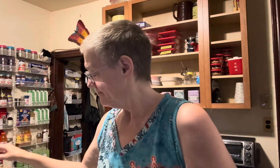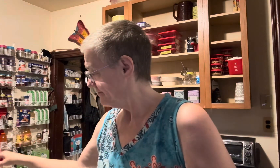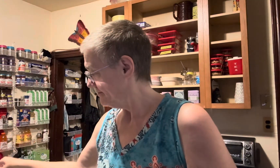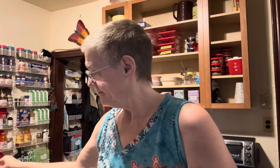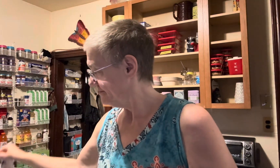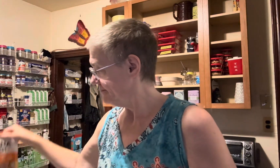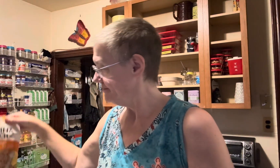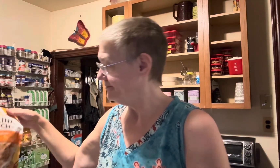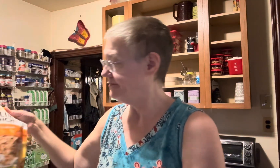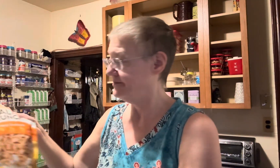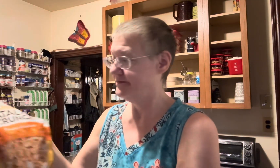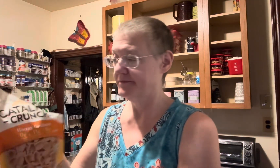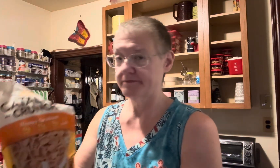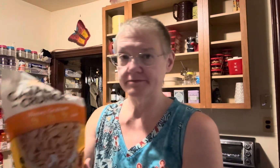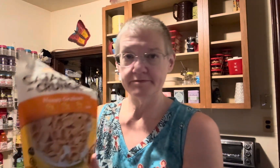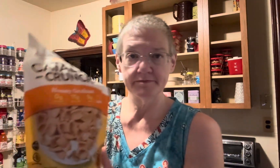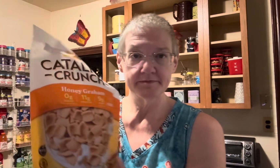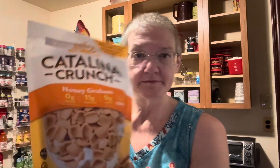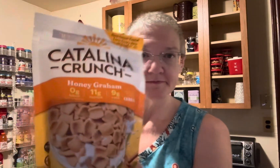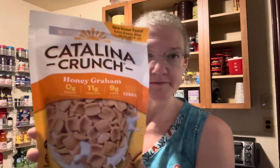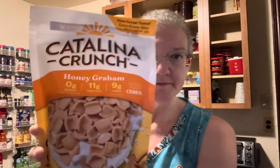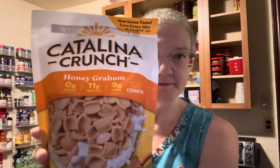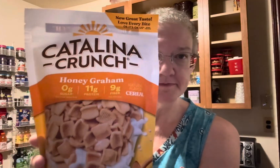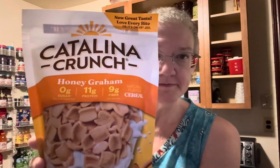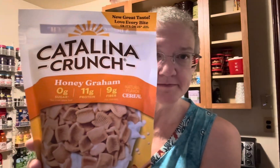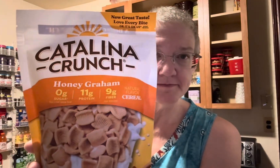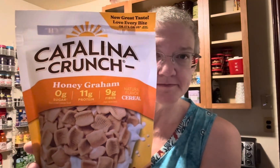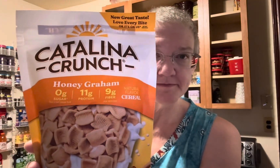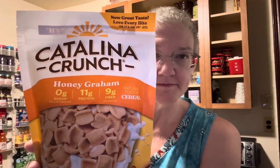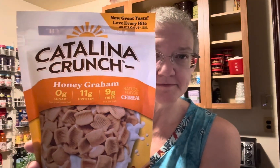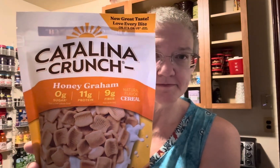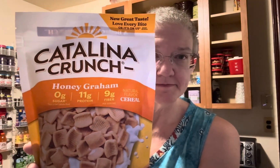of keto cereal. Here's what he's going to have.